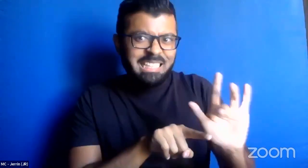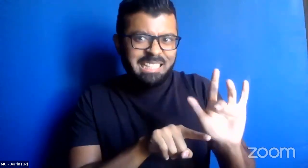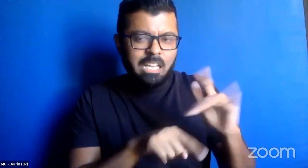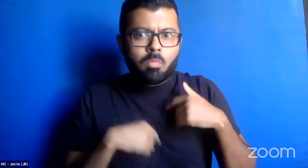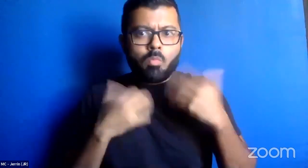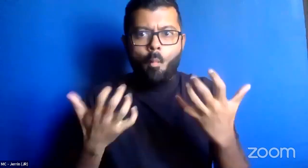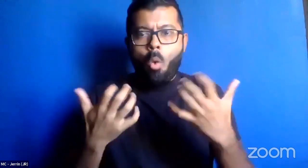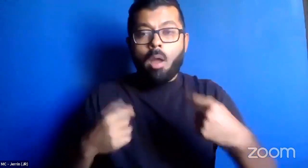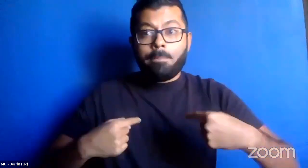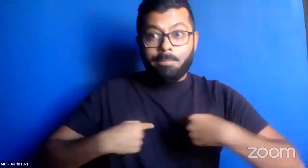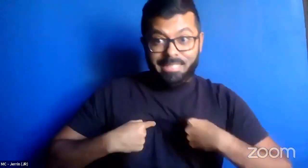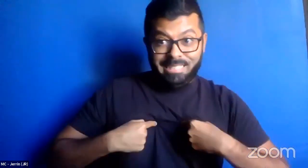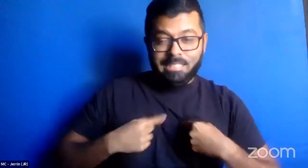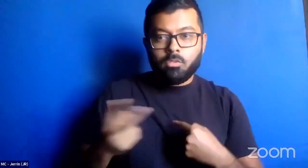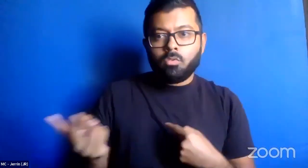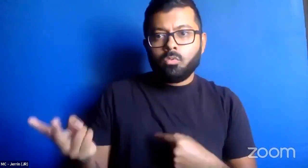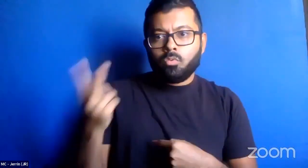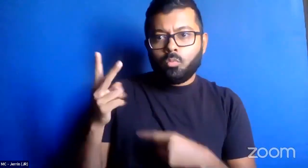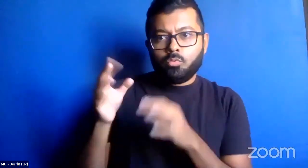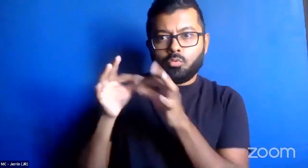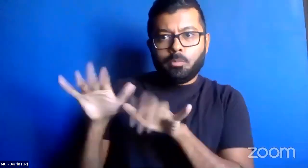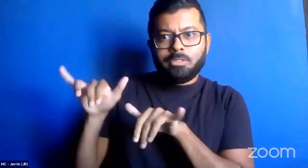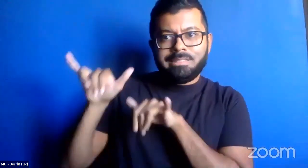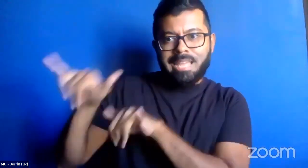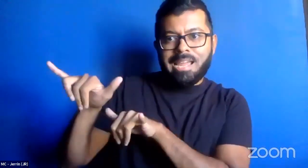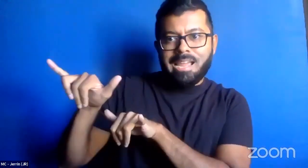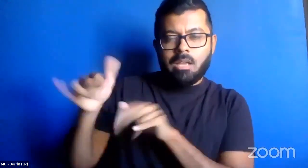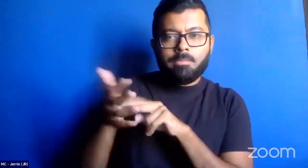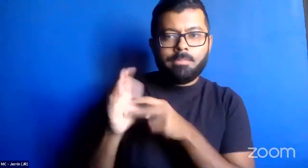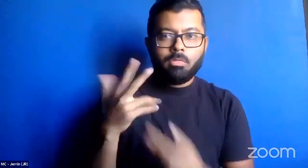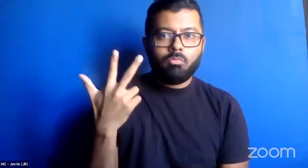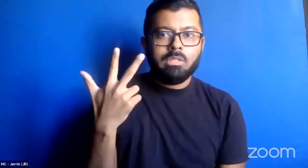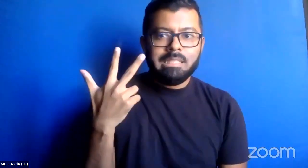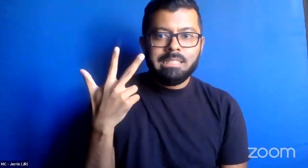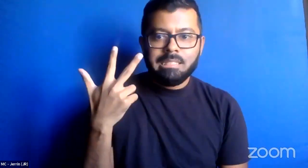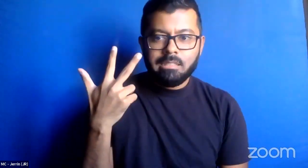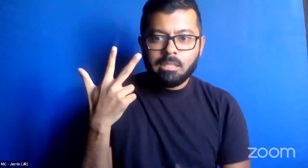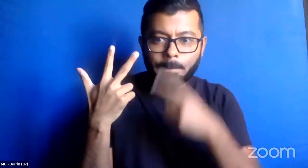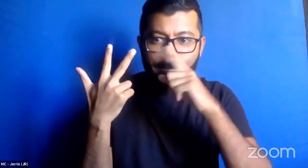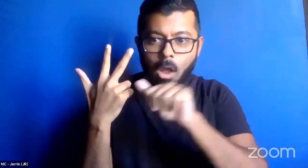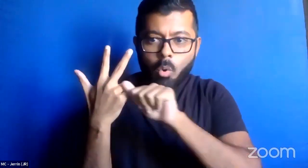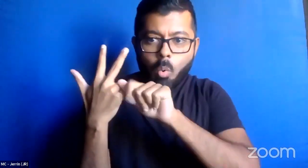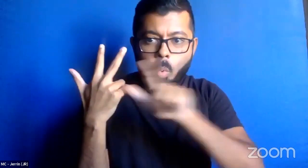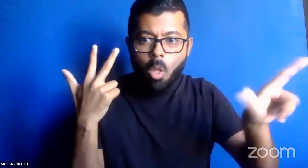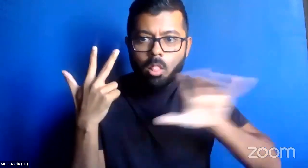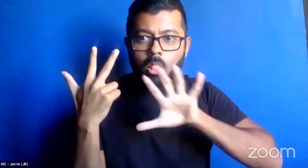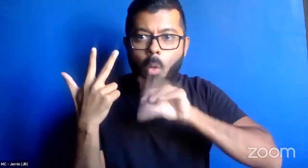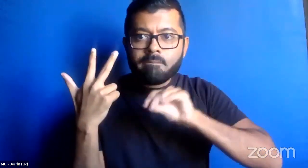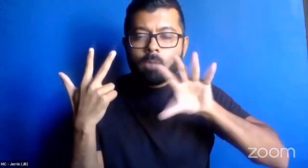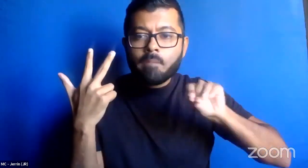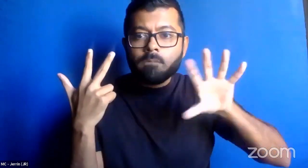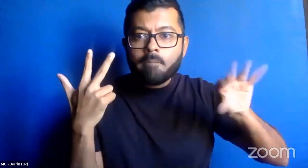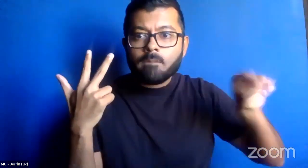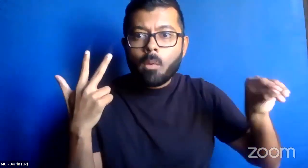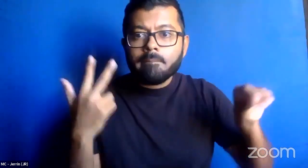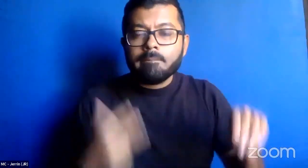video. You will see that on the bottom of your screen, typically to the left, so that all that will be